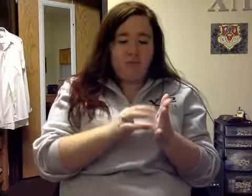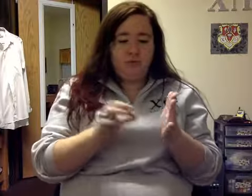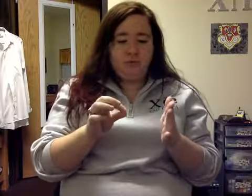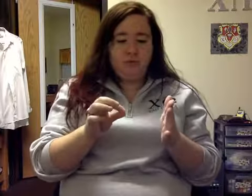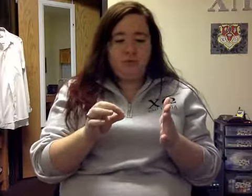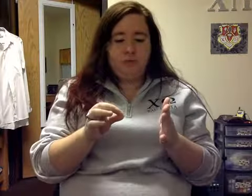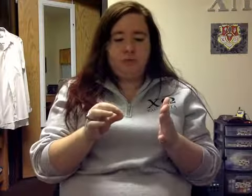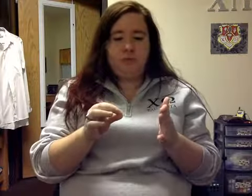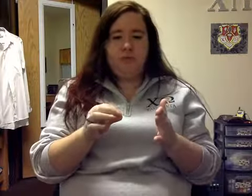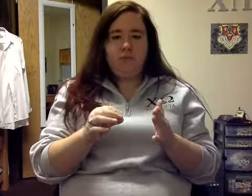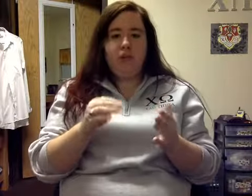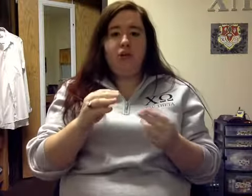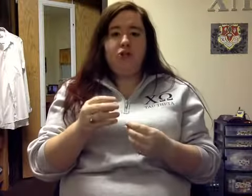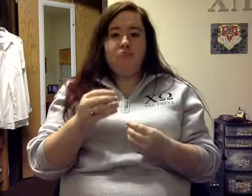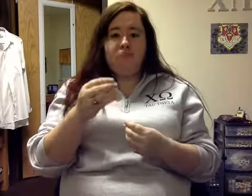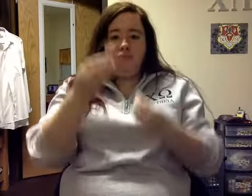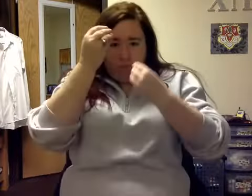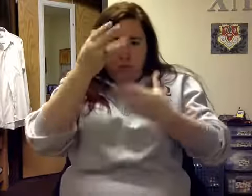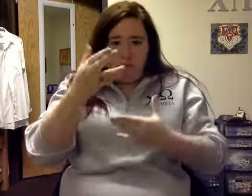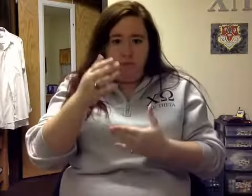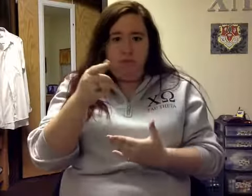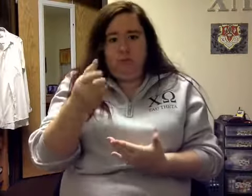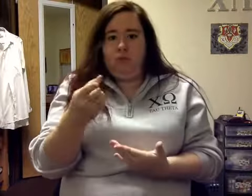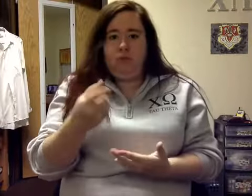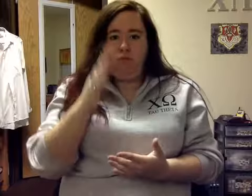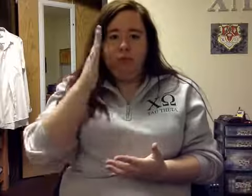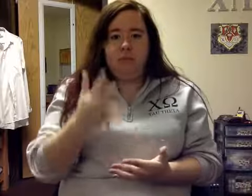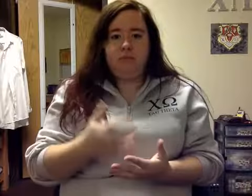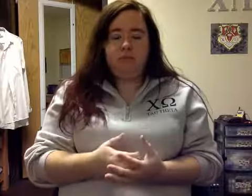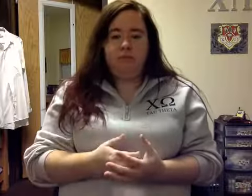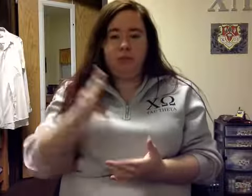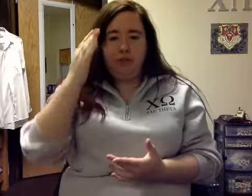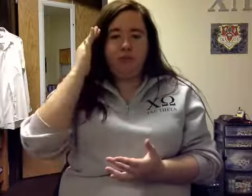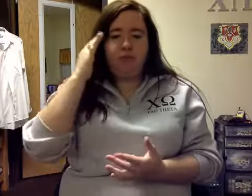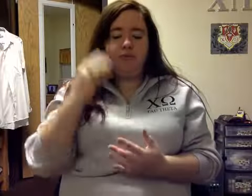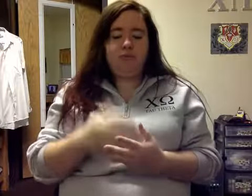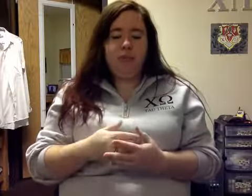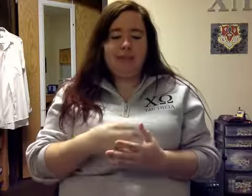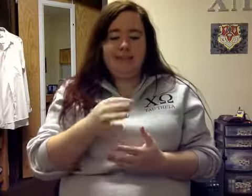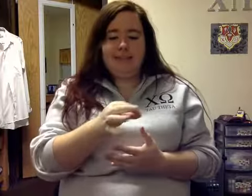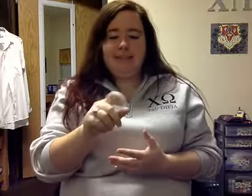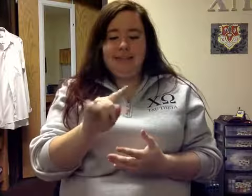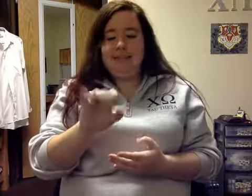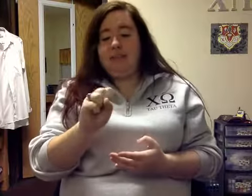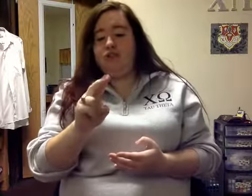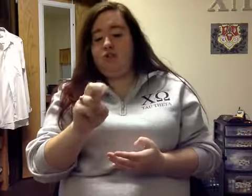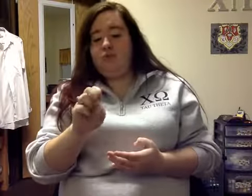that before you leave, and those pieces of tissue will be sent to a pathologist at the hospital who will give a reading